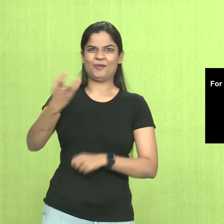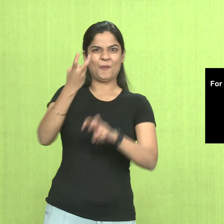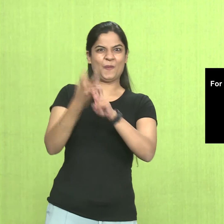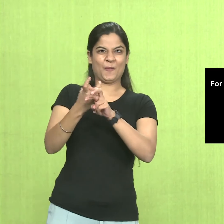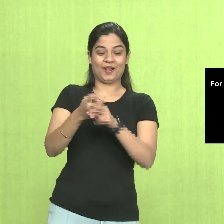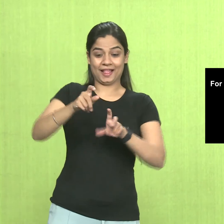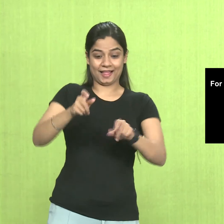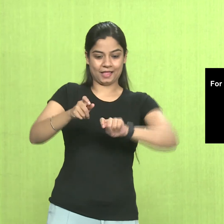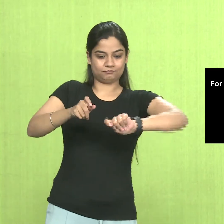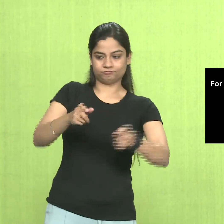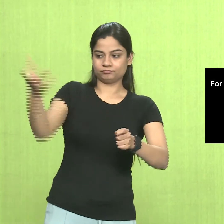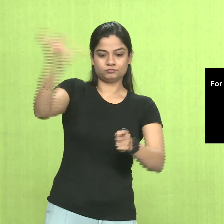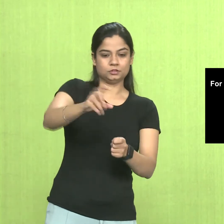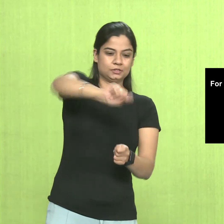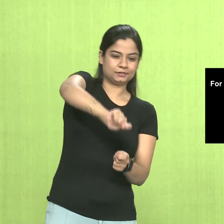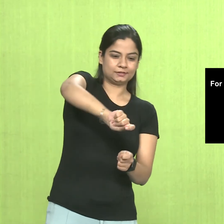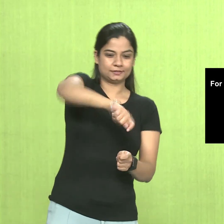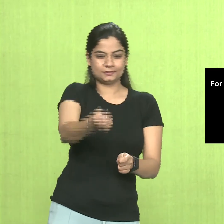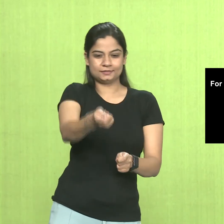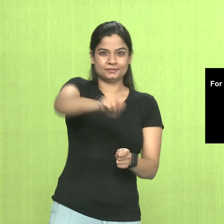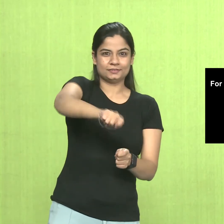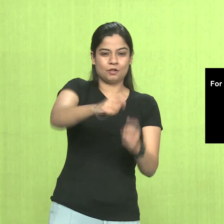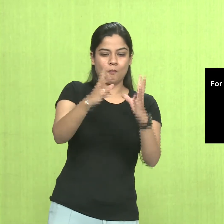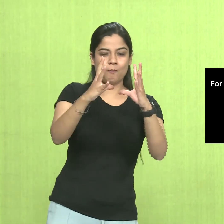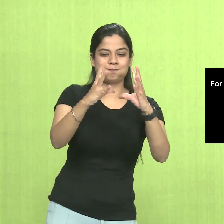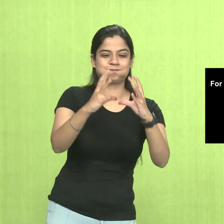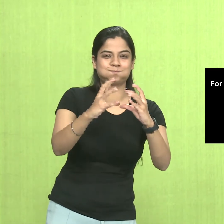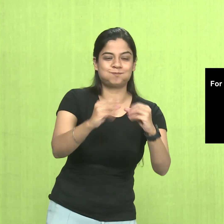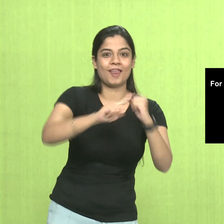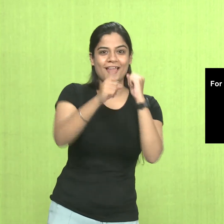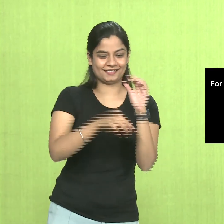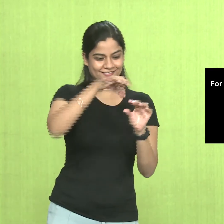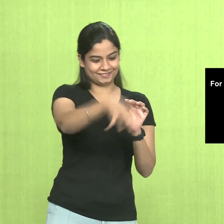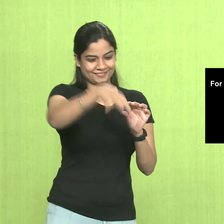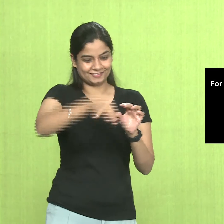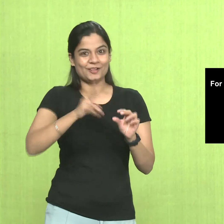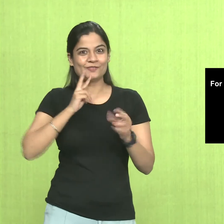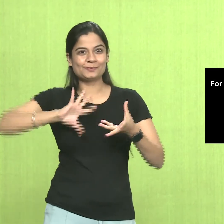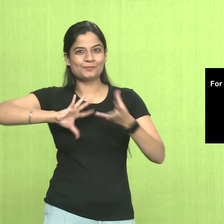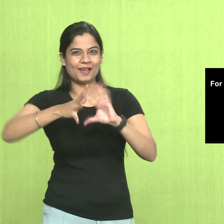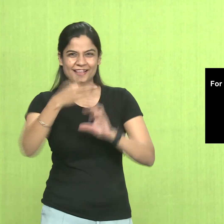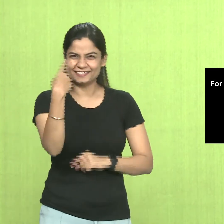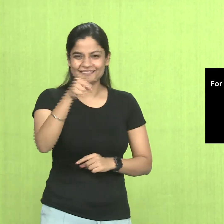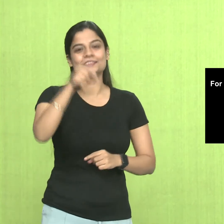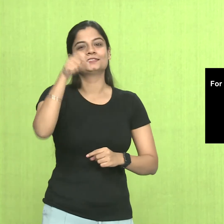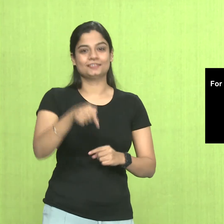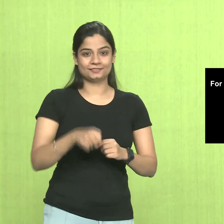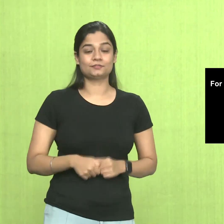roasted and you put it on the gas and you can roast it and it becomes softer and tastier to